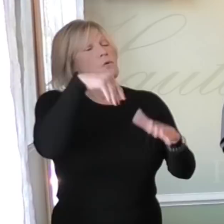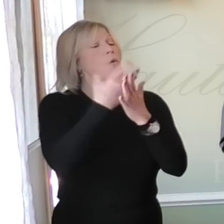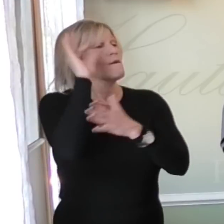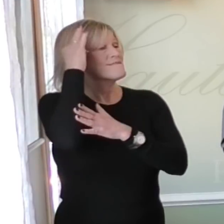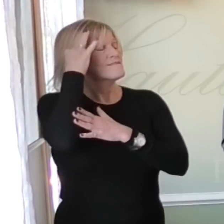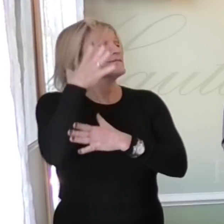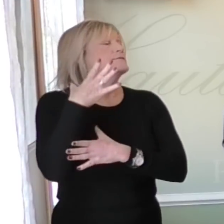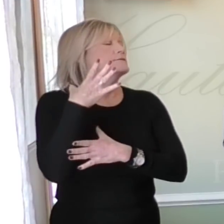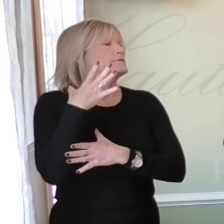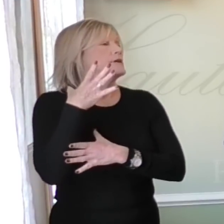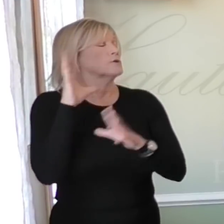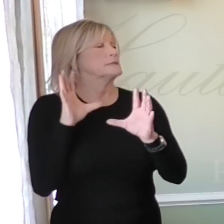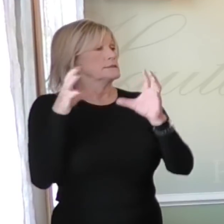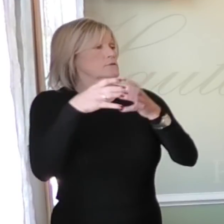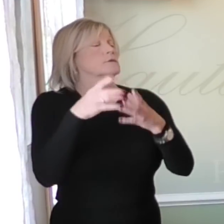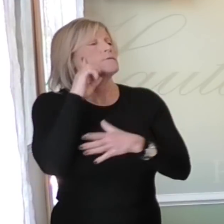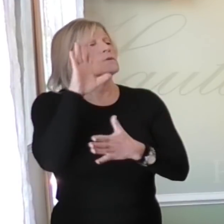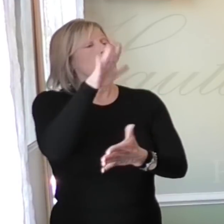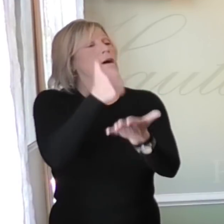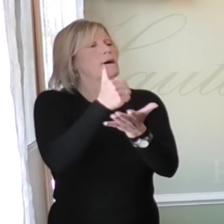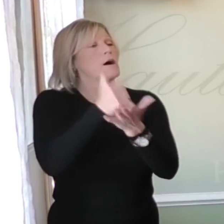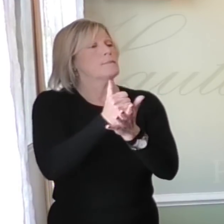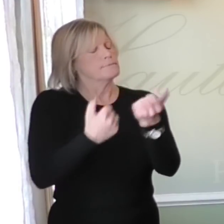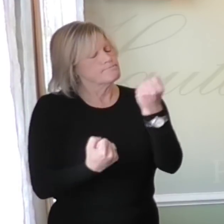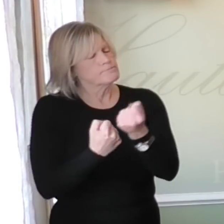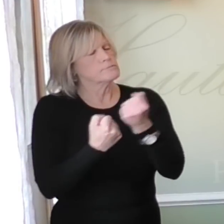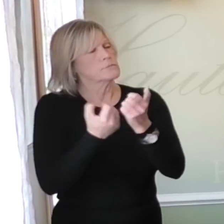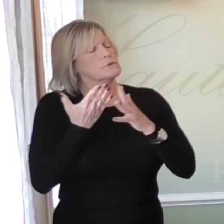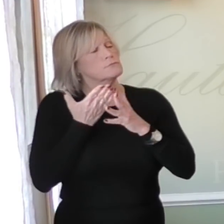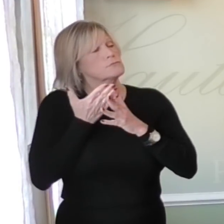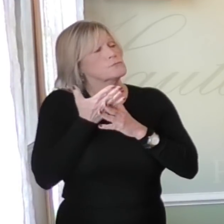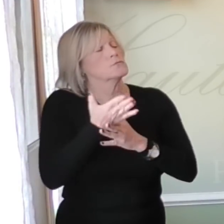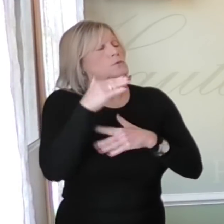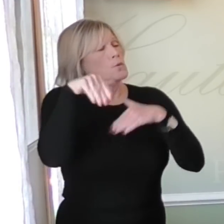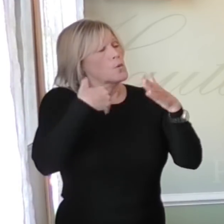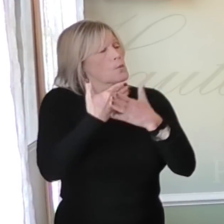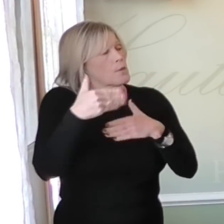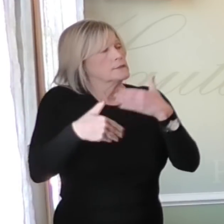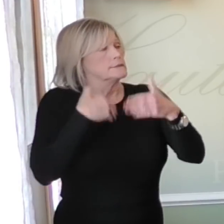delegation for your help and support throughout this entire process.